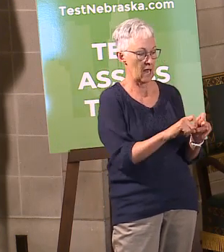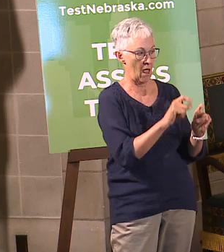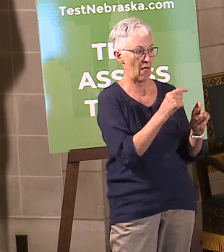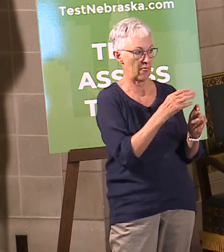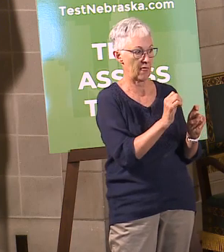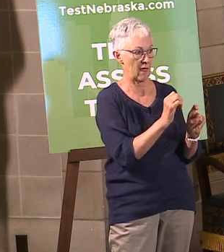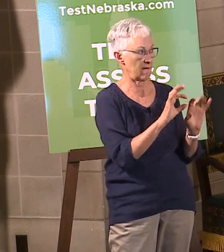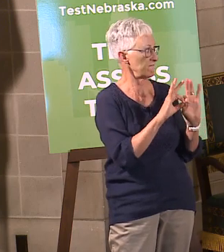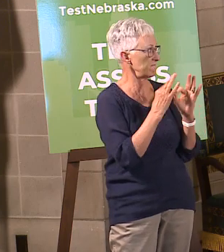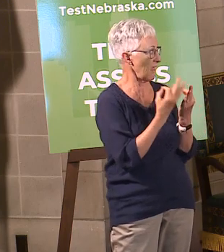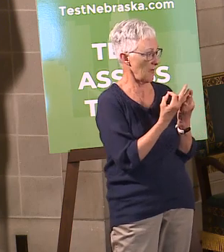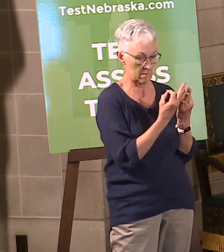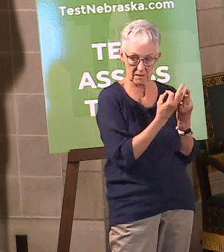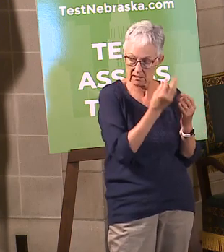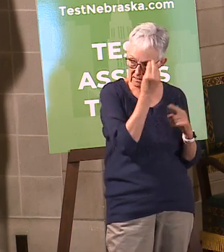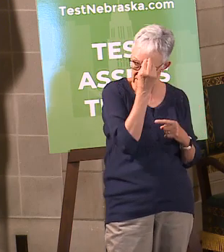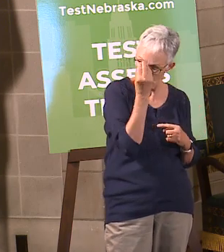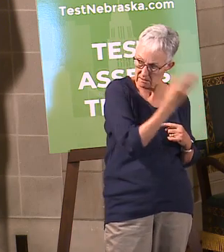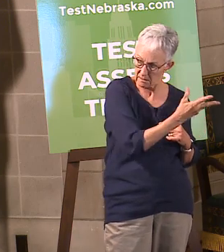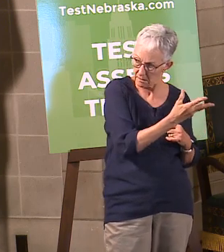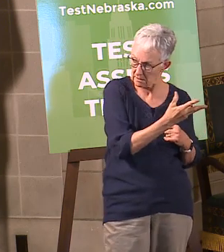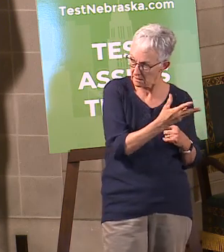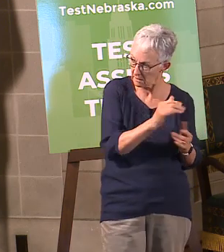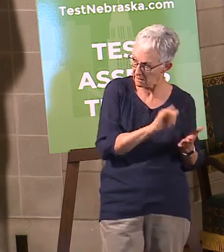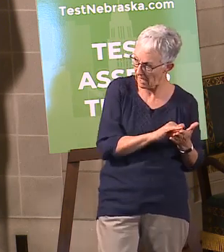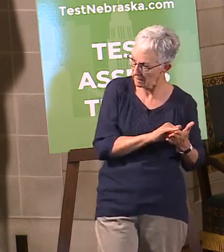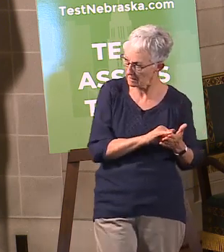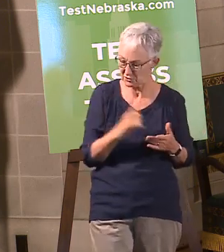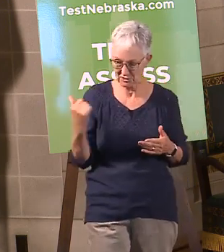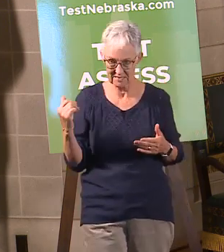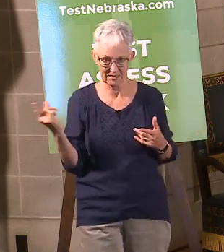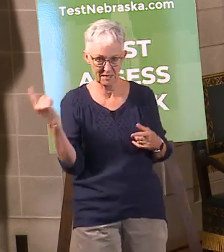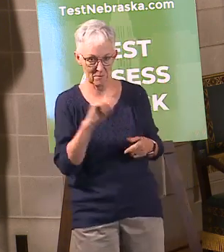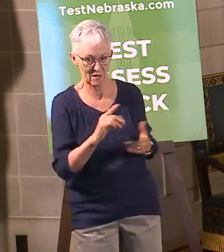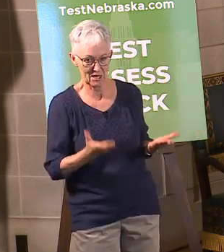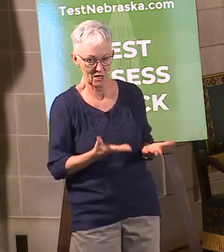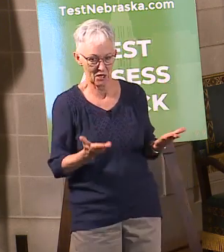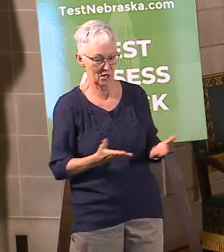some facilities have. Becky, do you know, is it all facilities have done that? Or, oh, Becky's coming up, so apparently